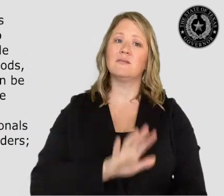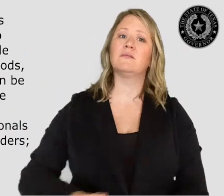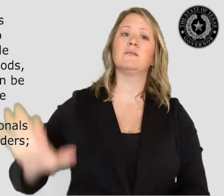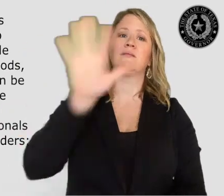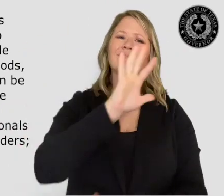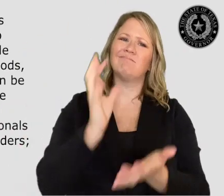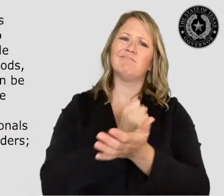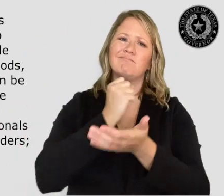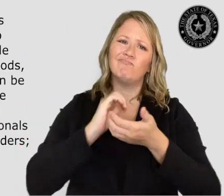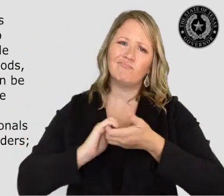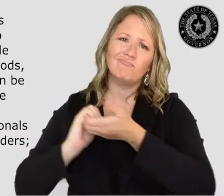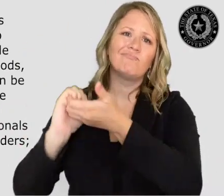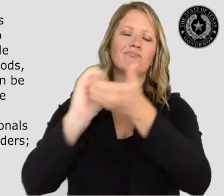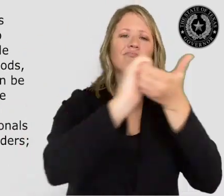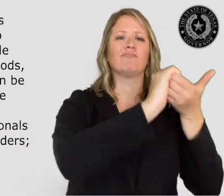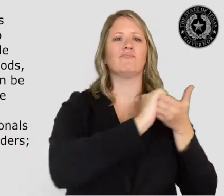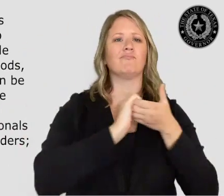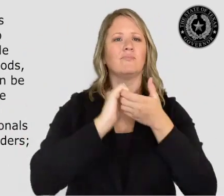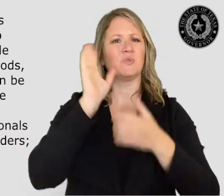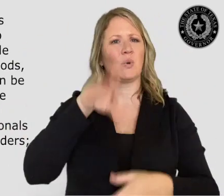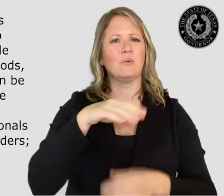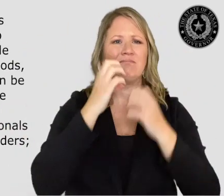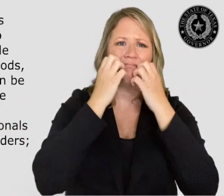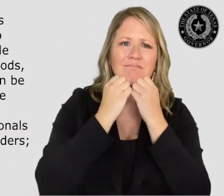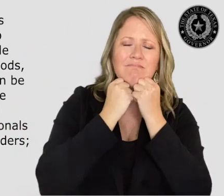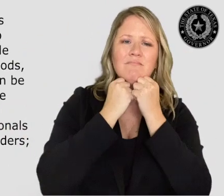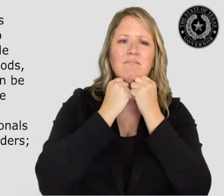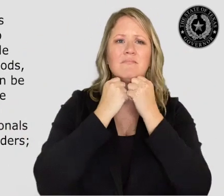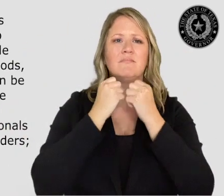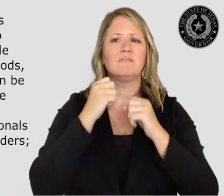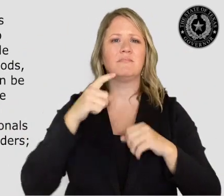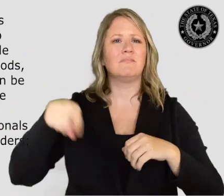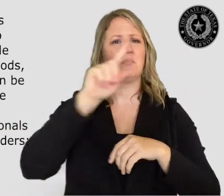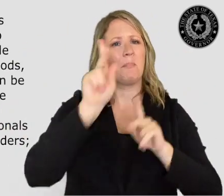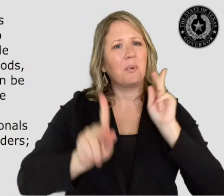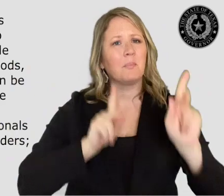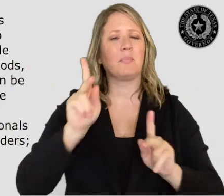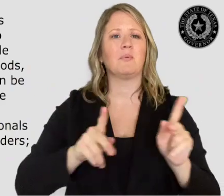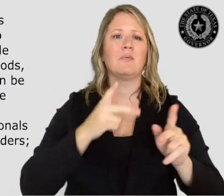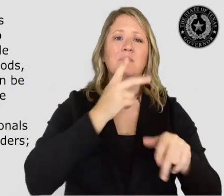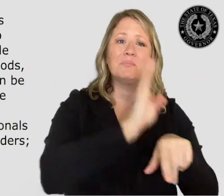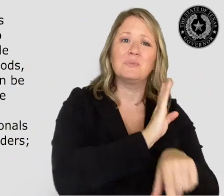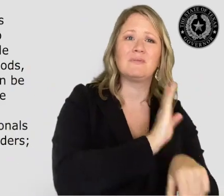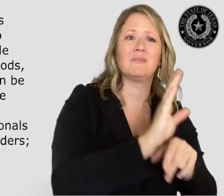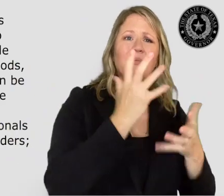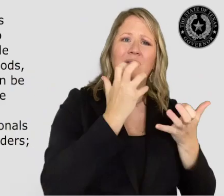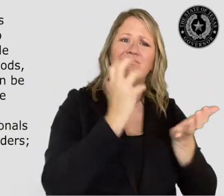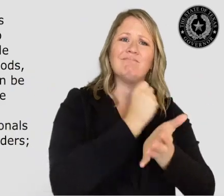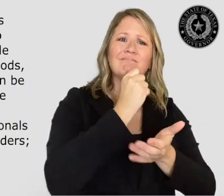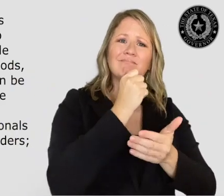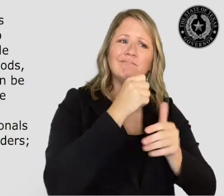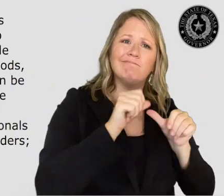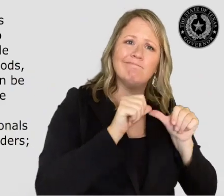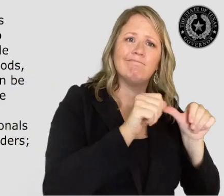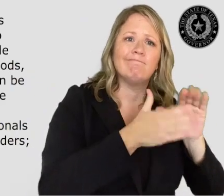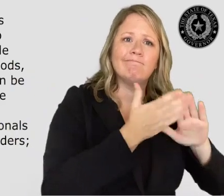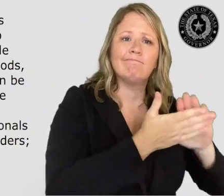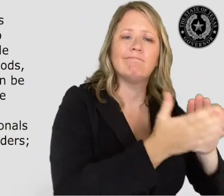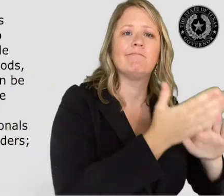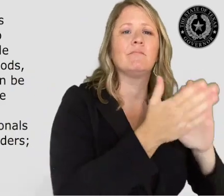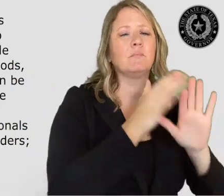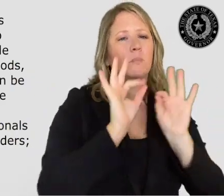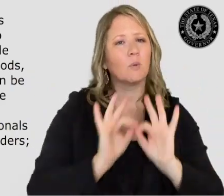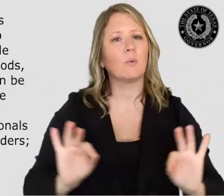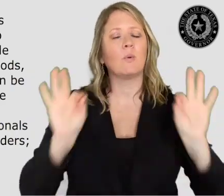whereas Texas must continue to protect lives while restoring livelihoods, both of which can be achieved with the expert advice